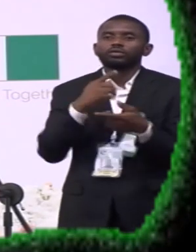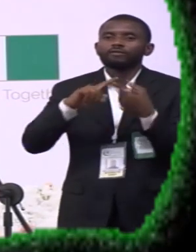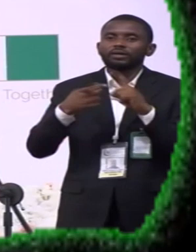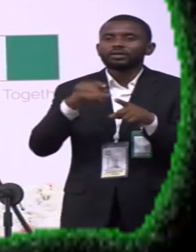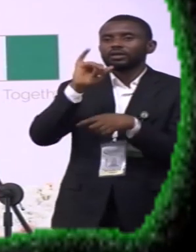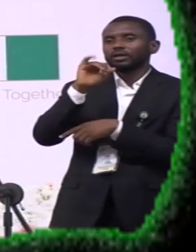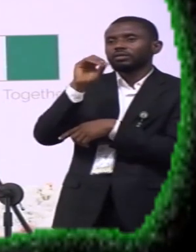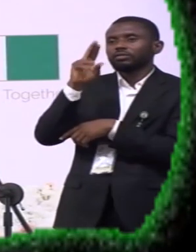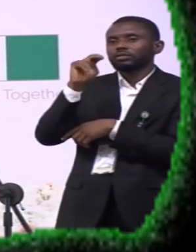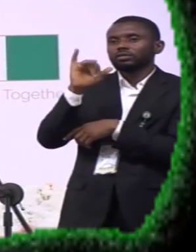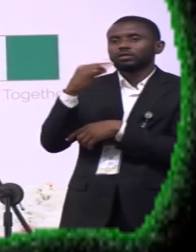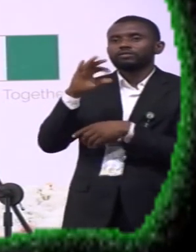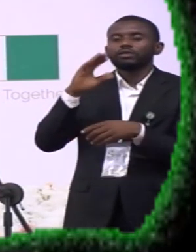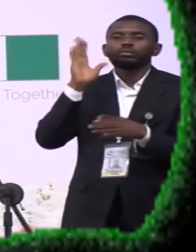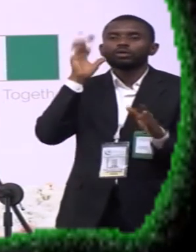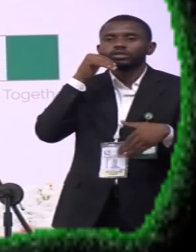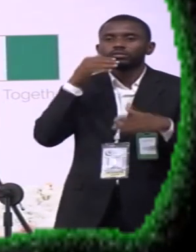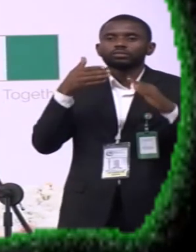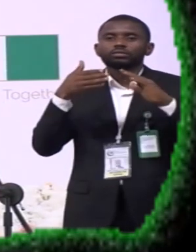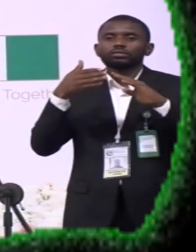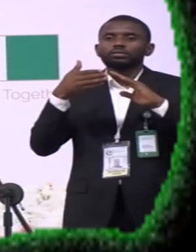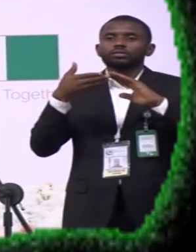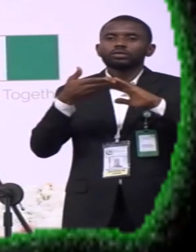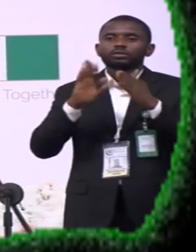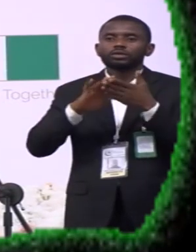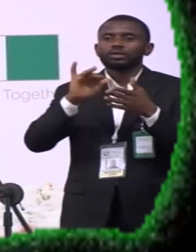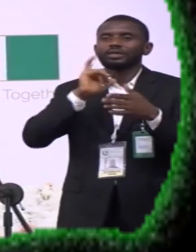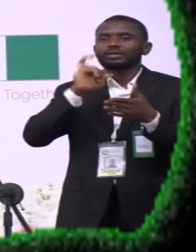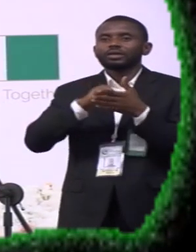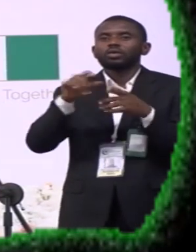that when Muslims are in power, they are not often in power.